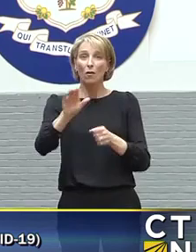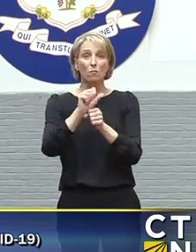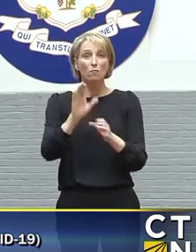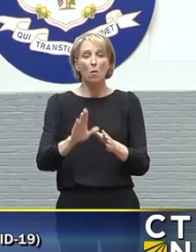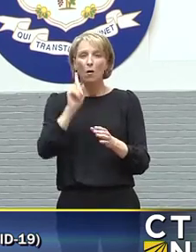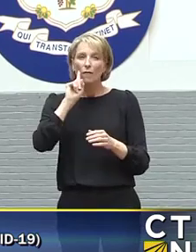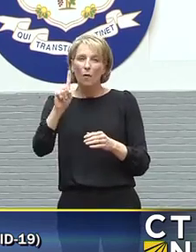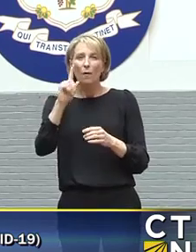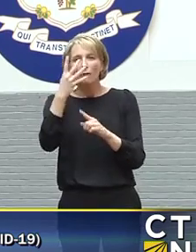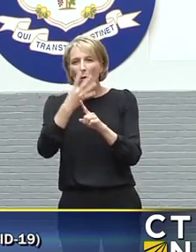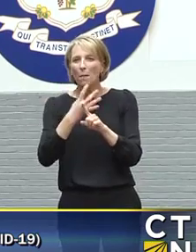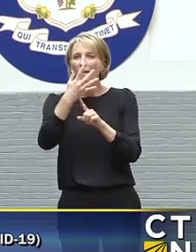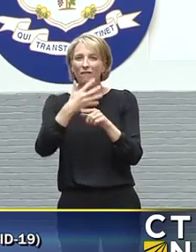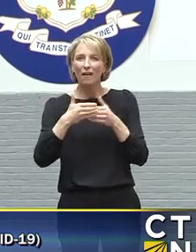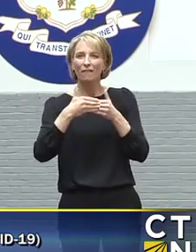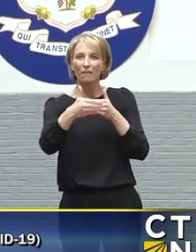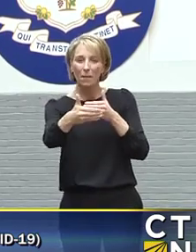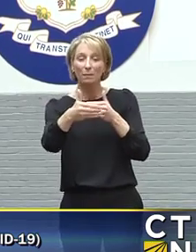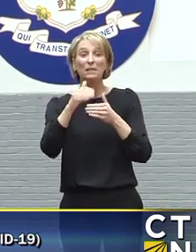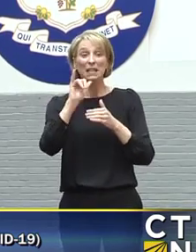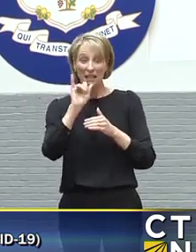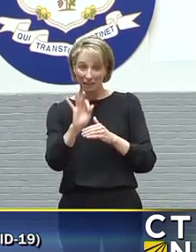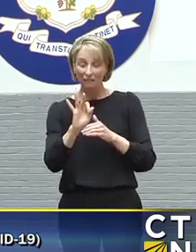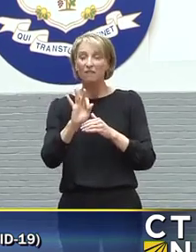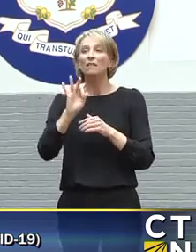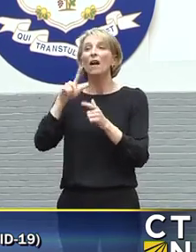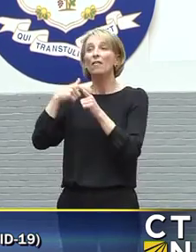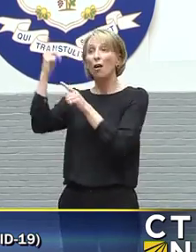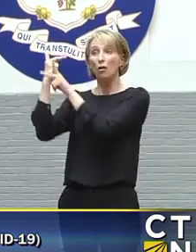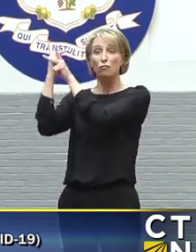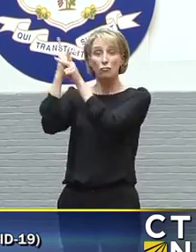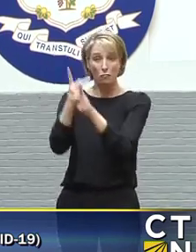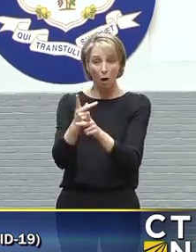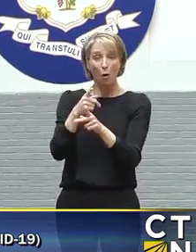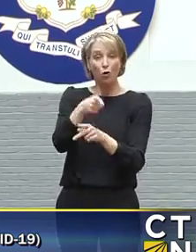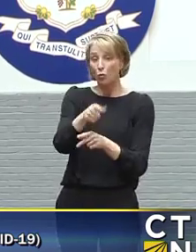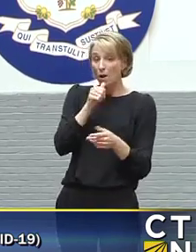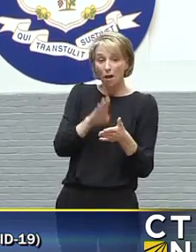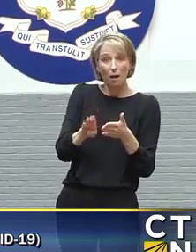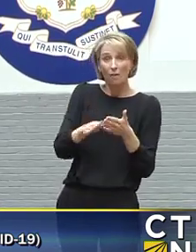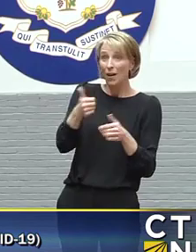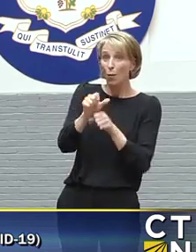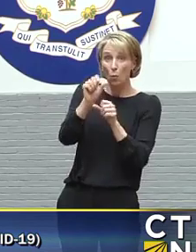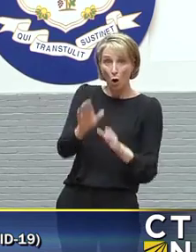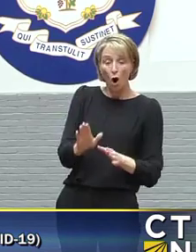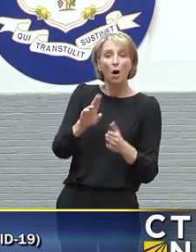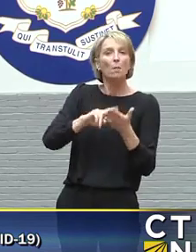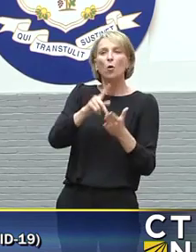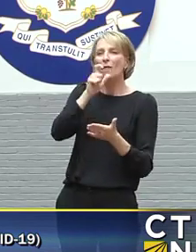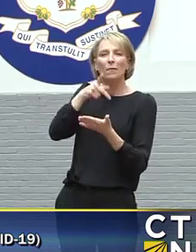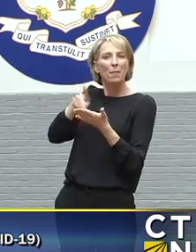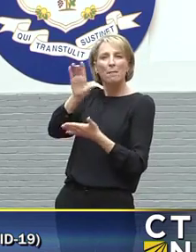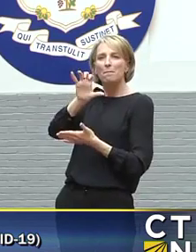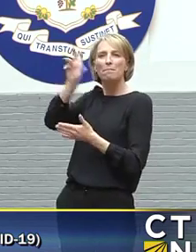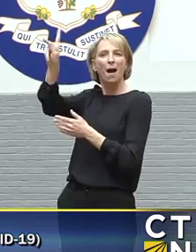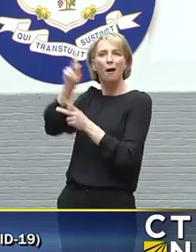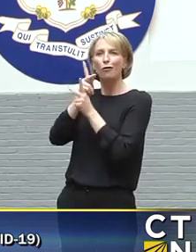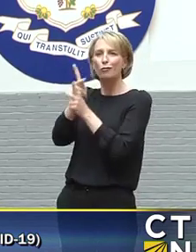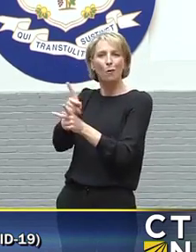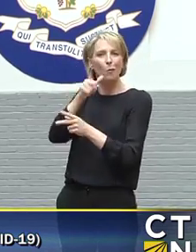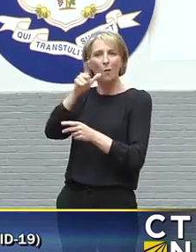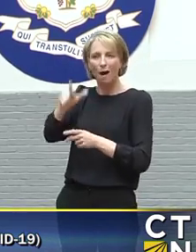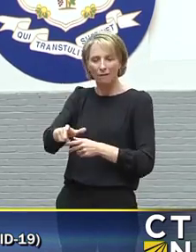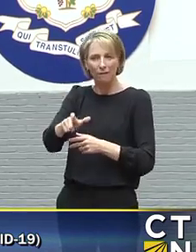right now is that loan will be totally forgiven after 4 months if you honor your commitment. I've had a chance not just to talk to